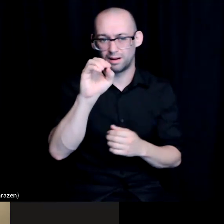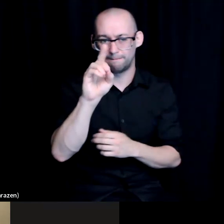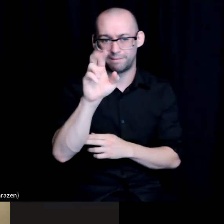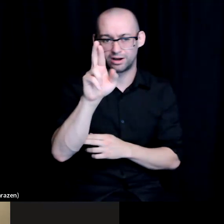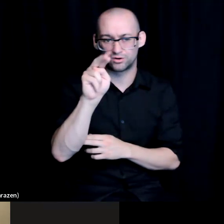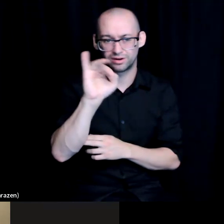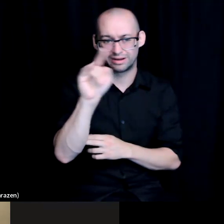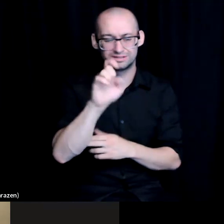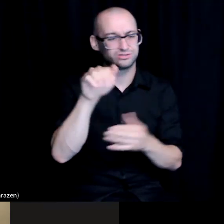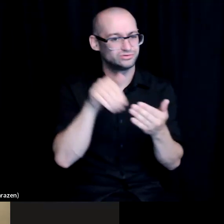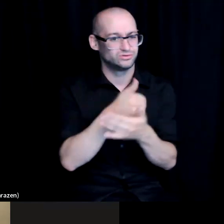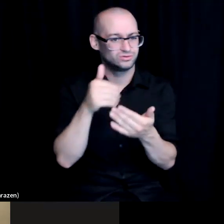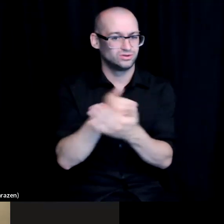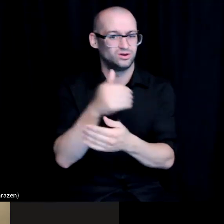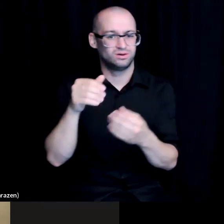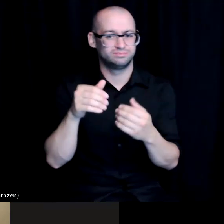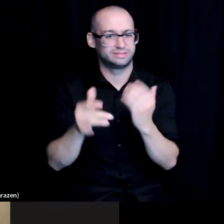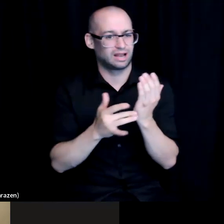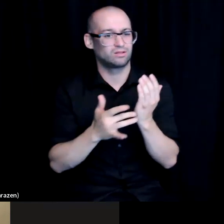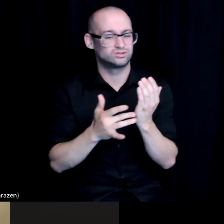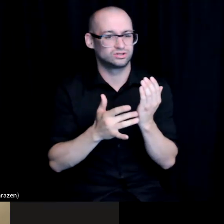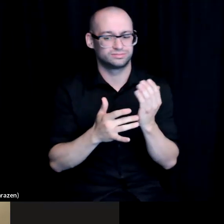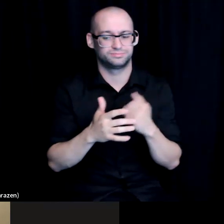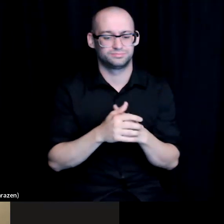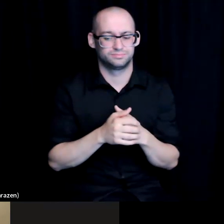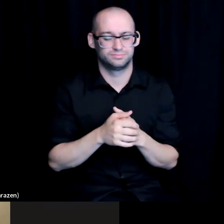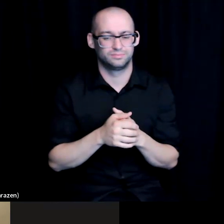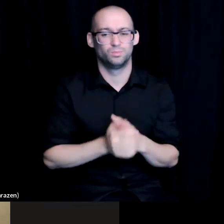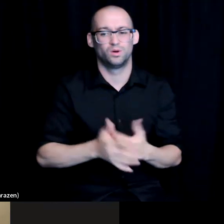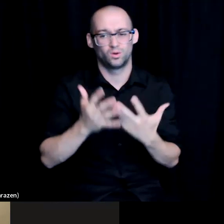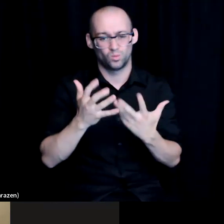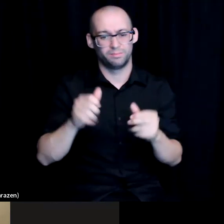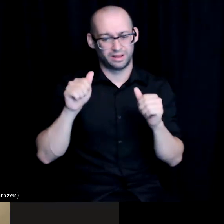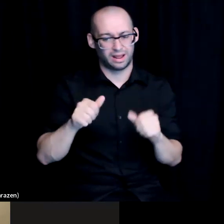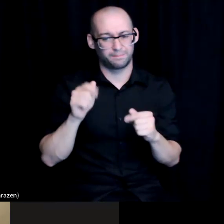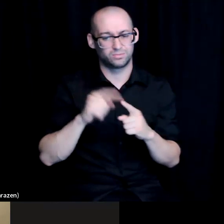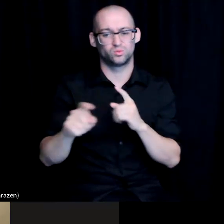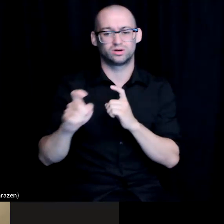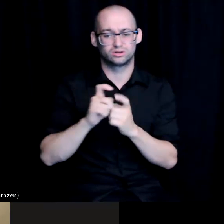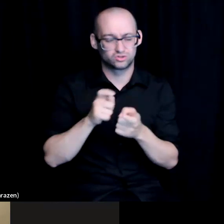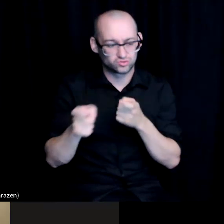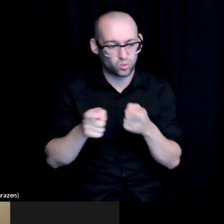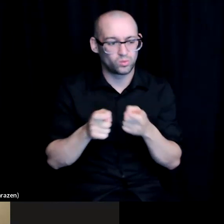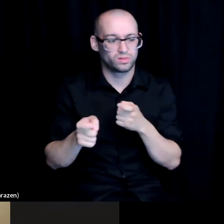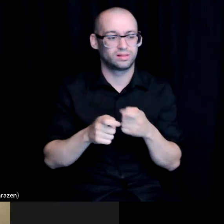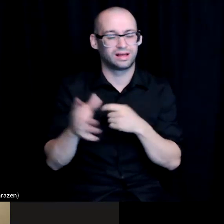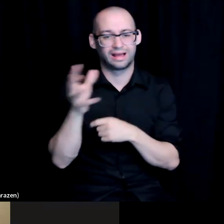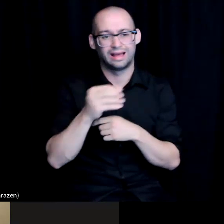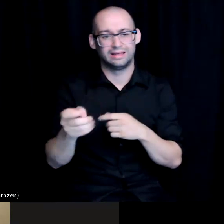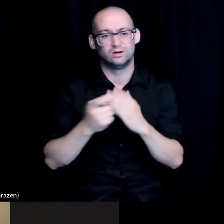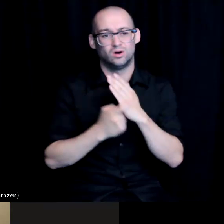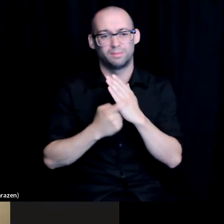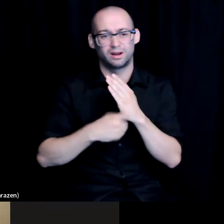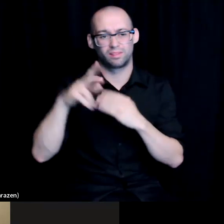our farm with the highest technology possible. We want to be able to control and automate our